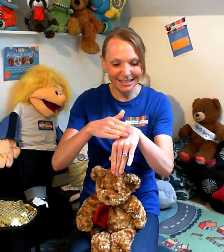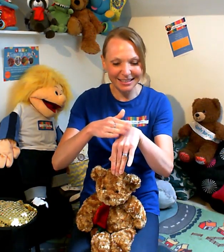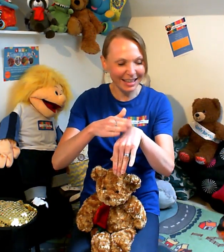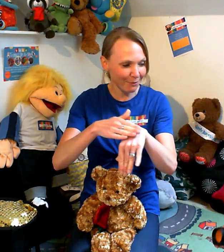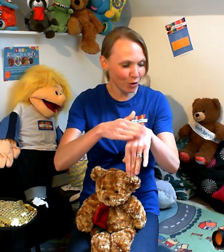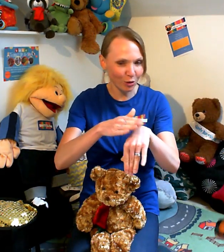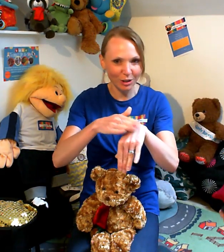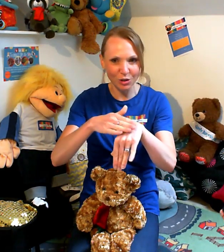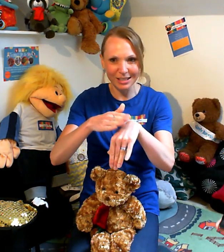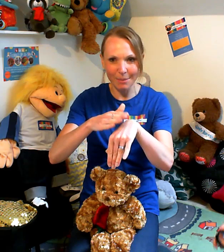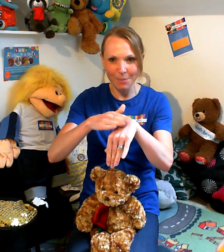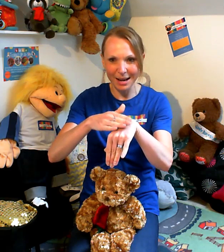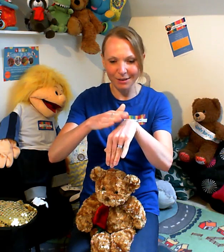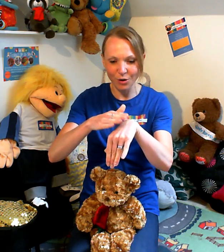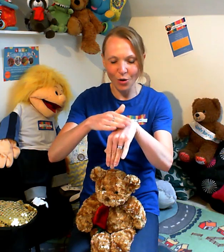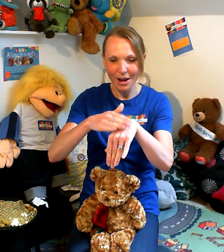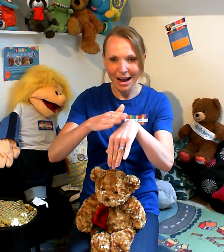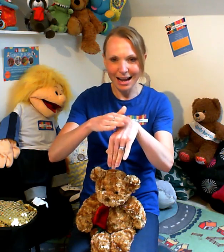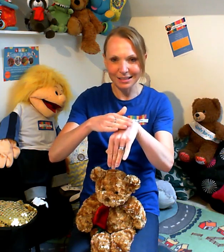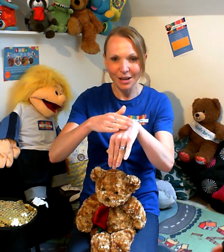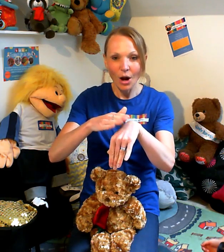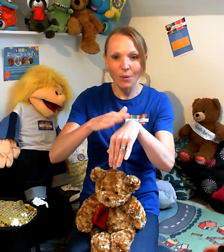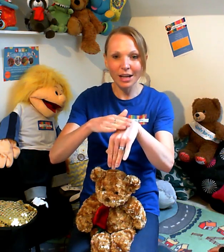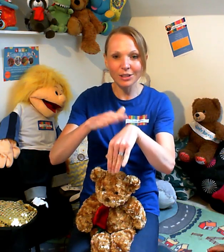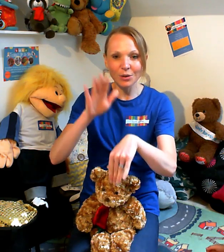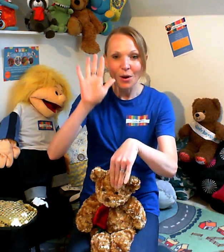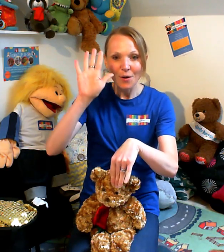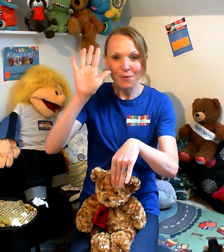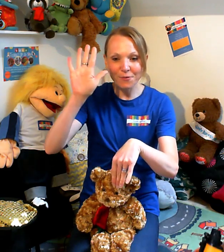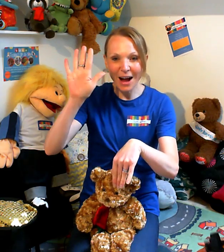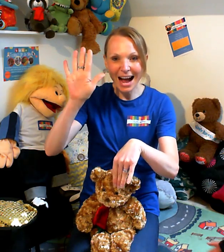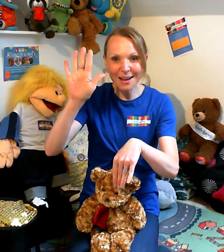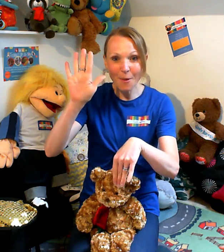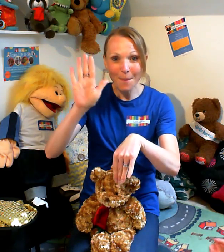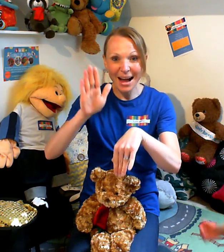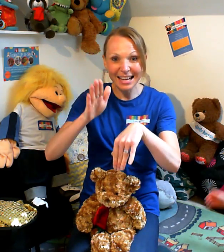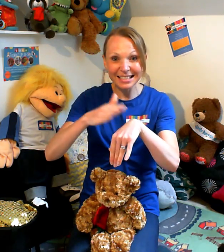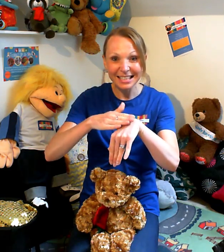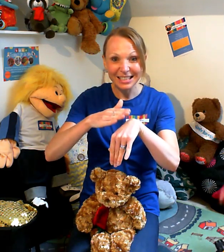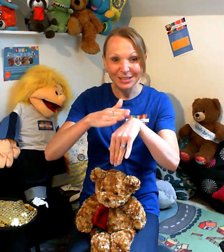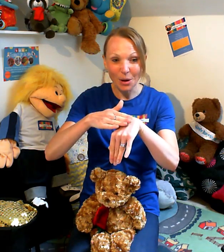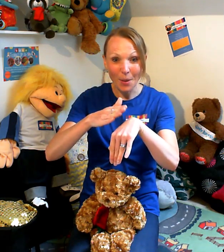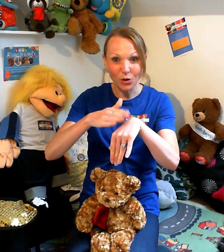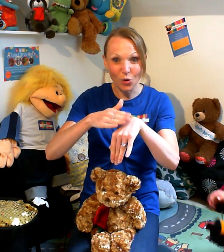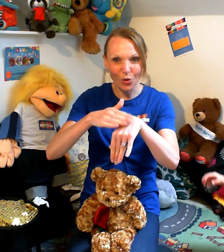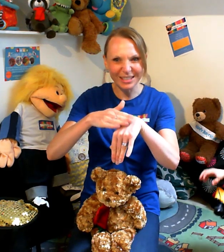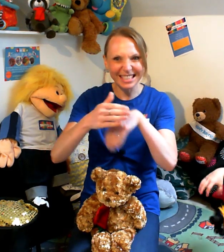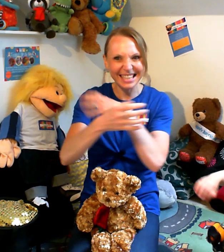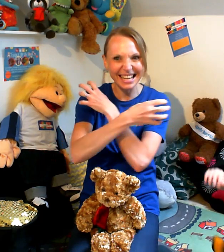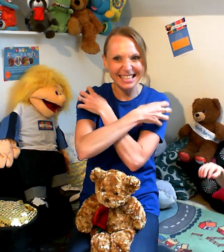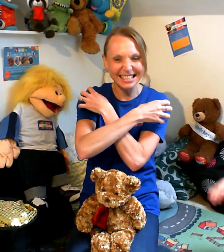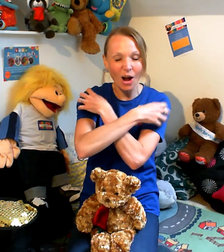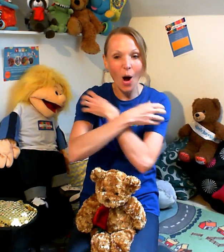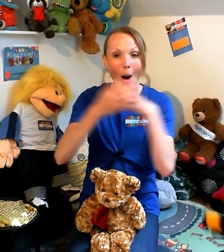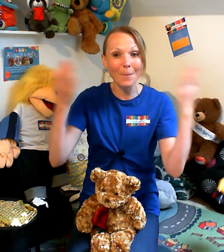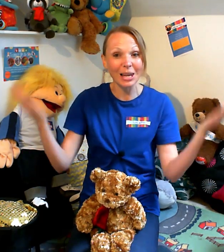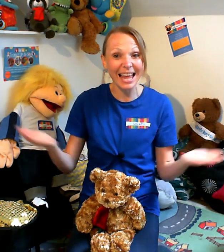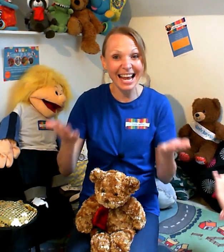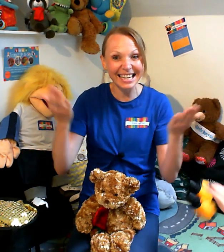sign for naughty, you just tap the back of your hand. We're gonna do five bad, so naughty teddies are playing